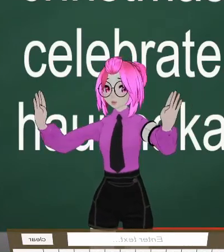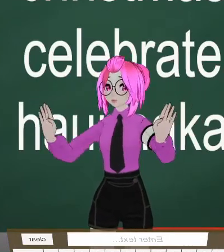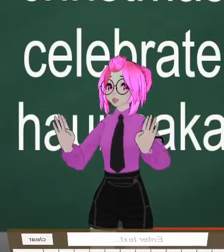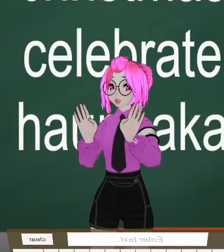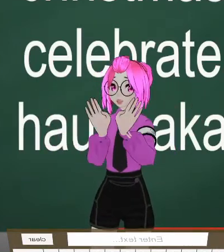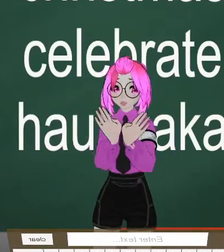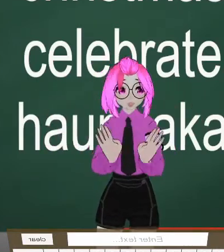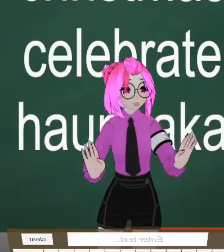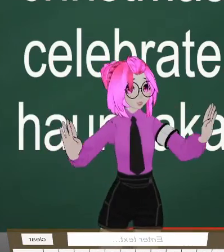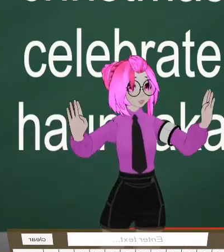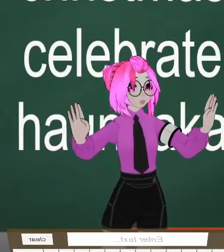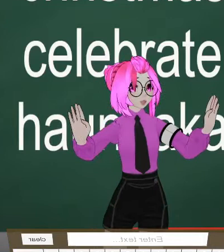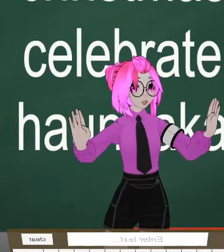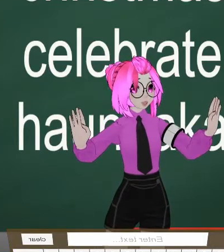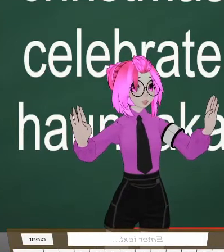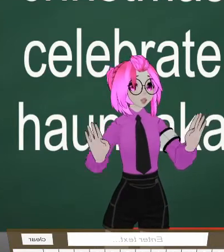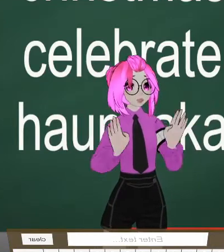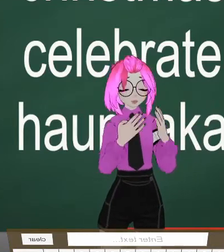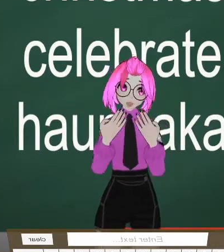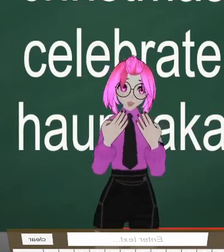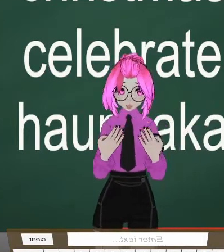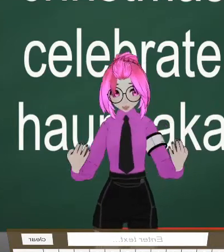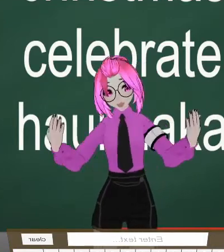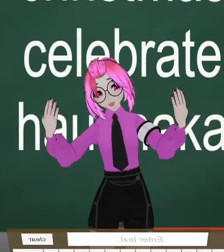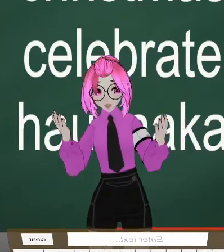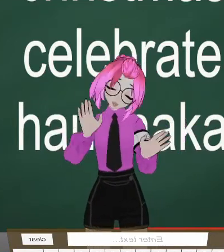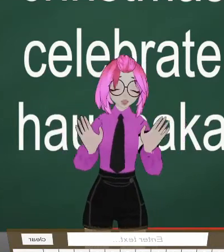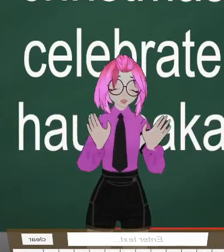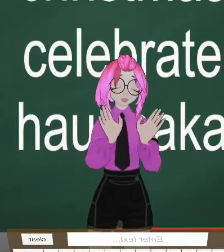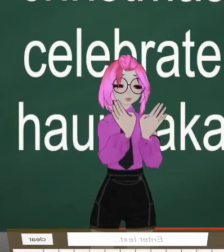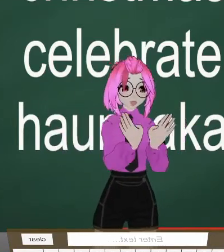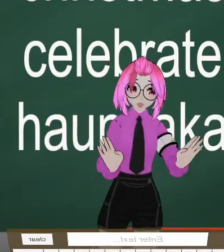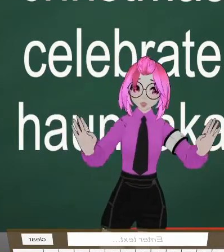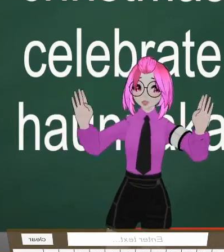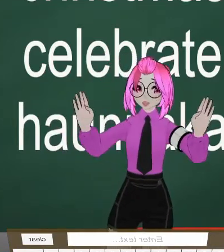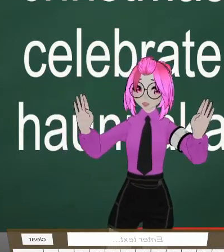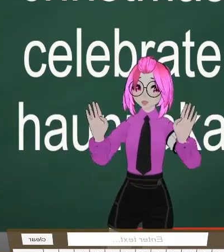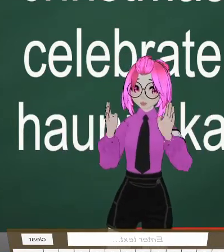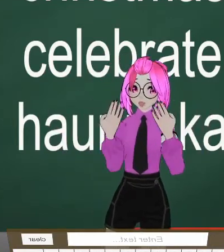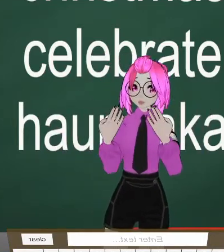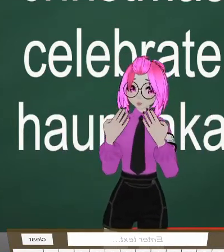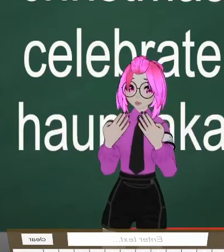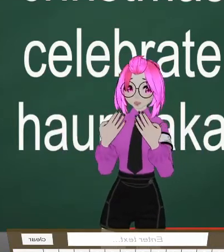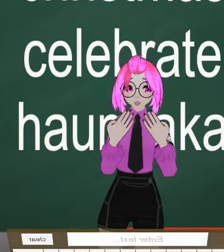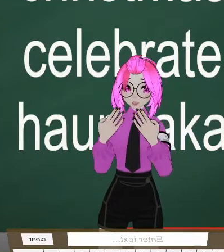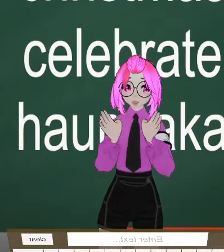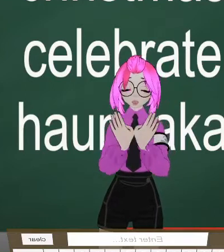candles on each side you might also see some people do it like this i've always signed it that way not towards myself but